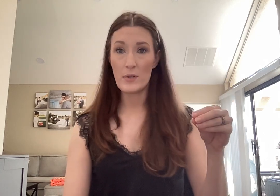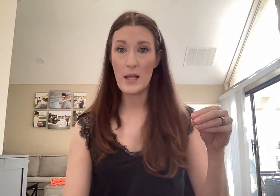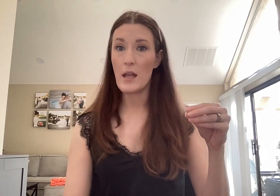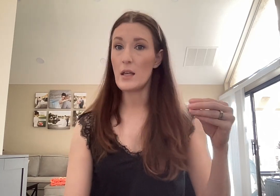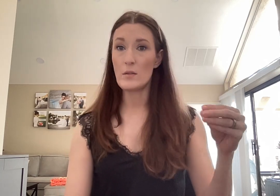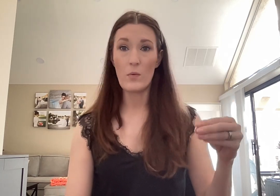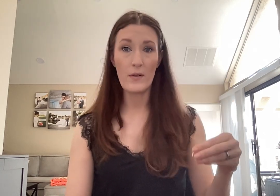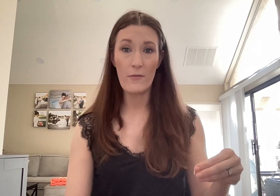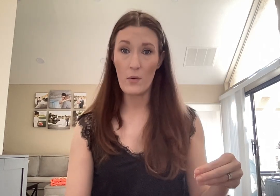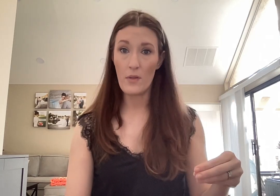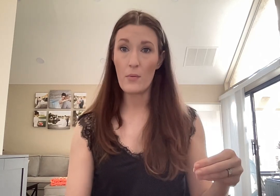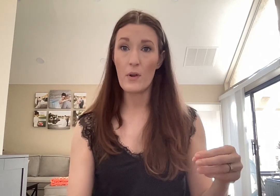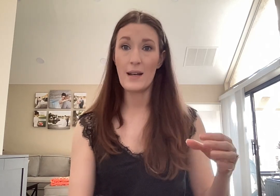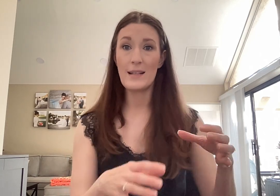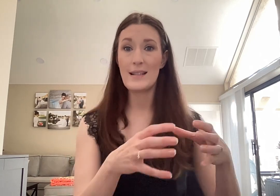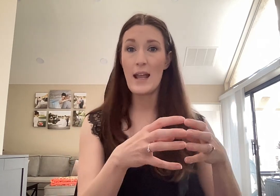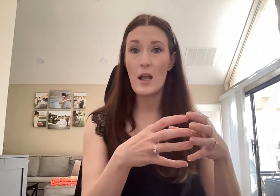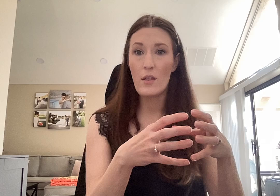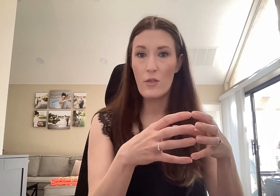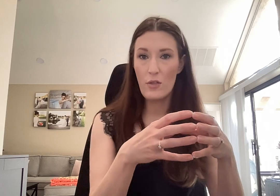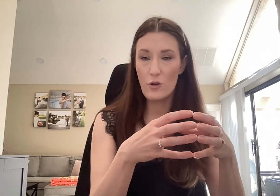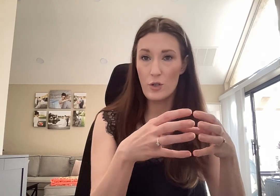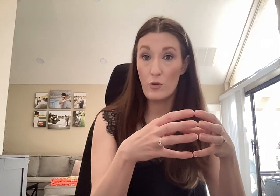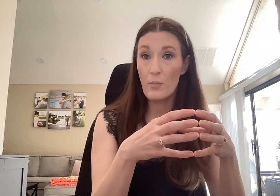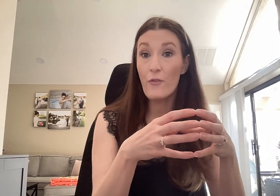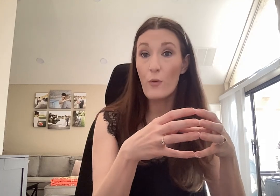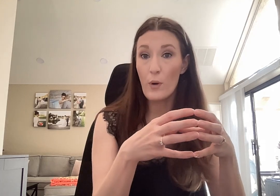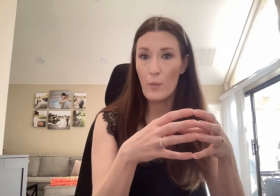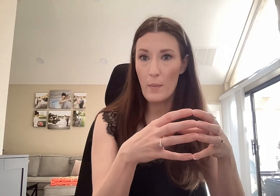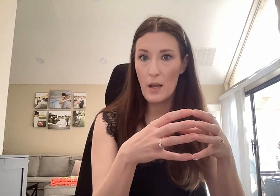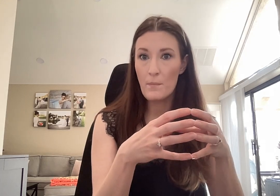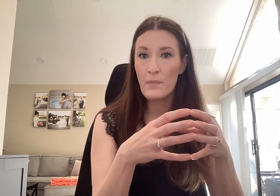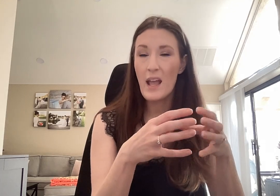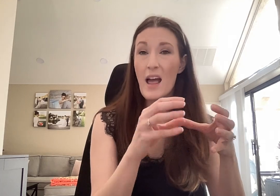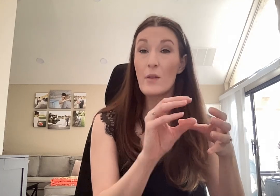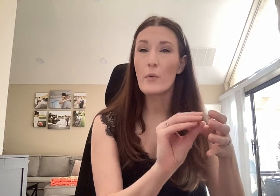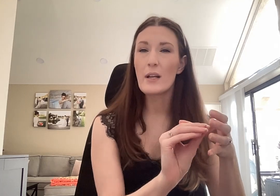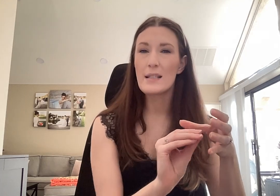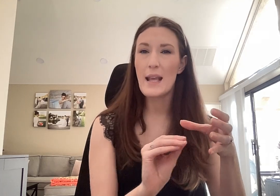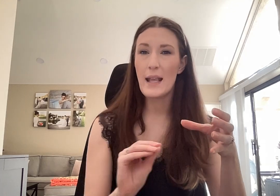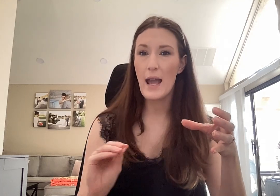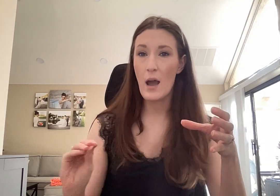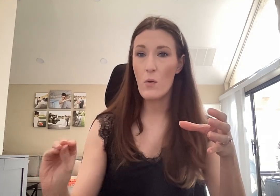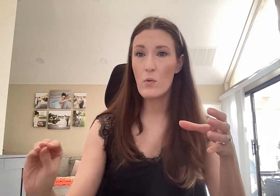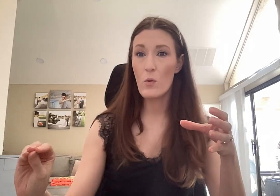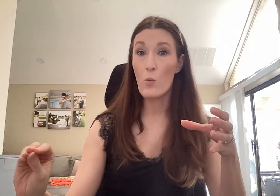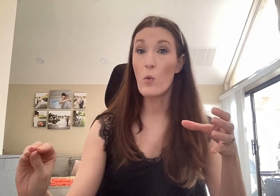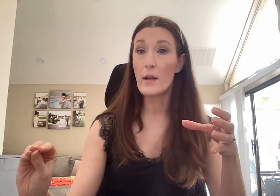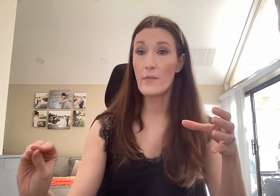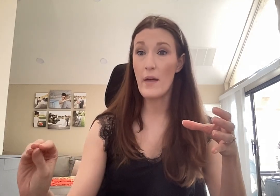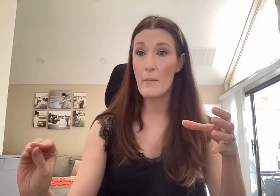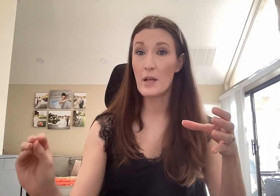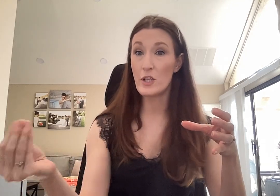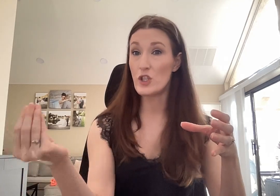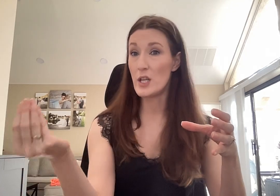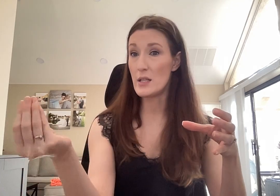25% is 1/4. We're going to say there's a group of 4 women, and then we're going to take out one of them because she's